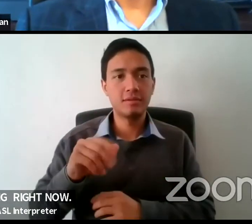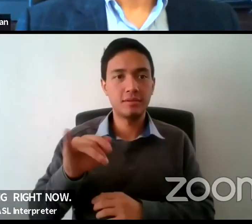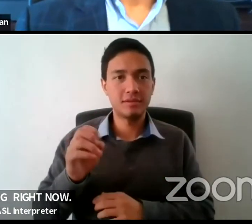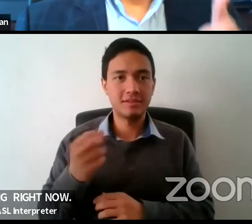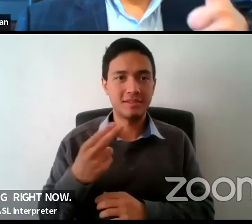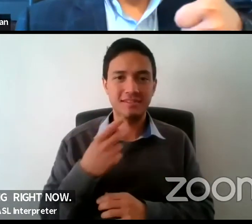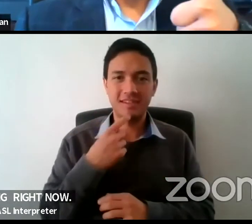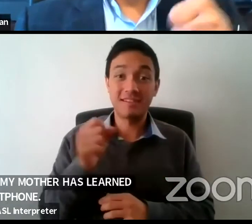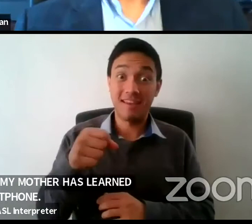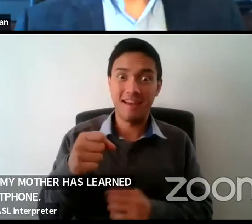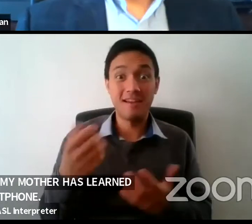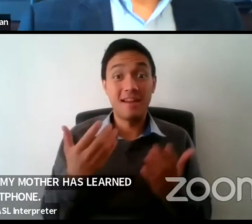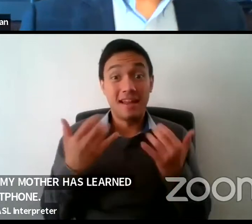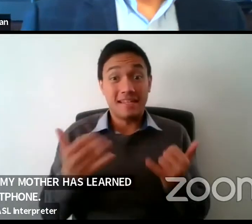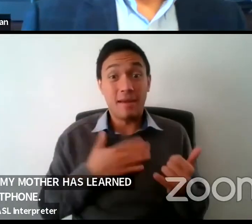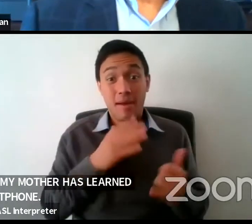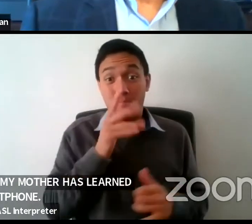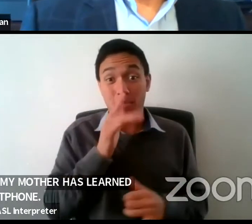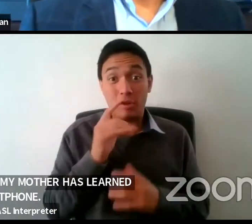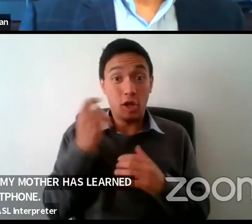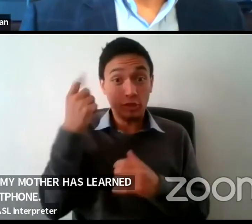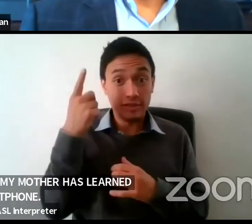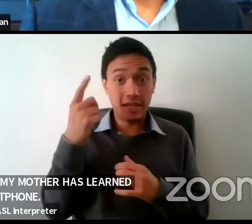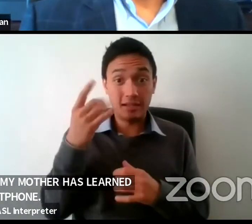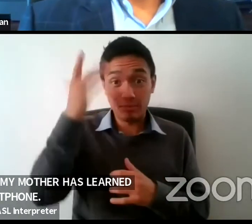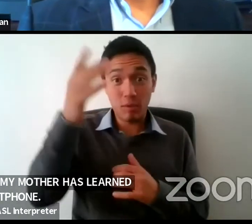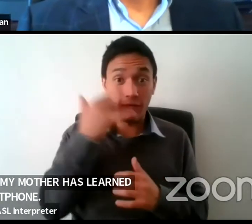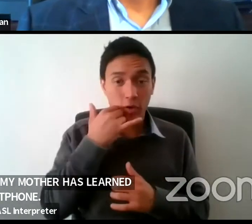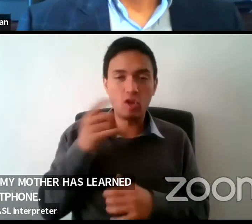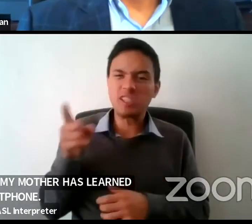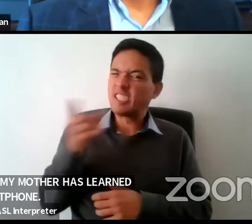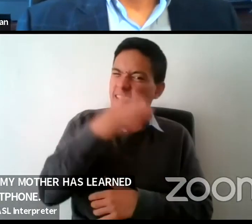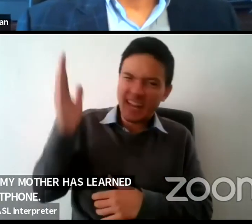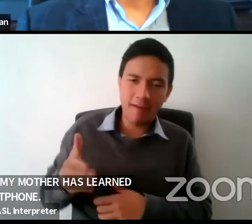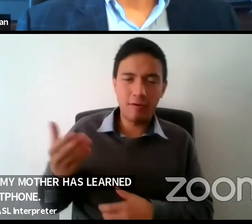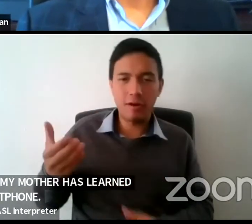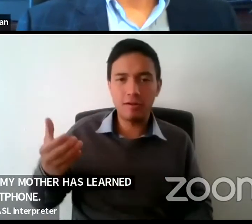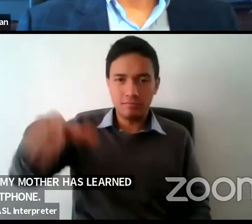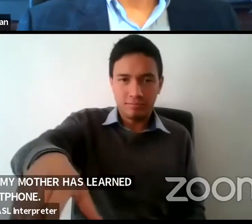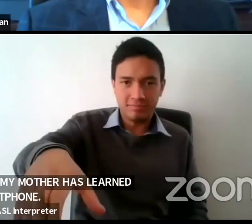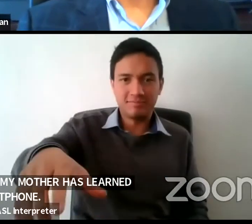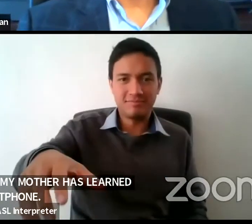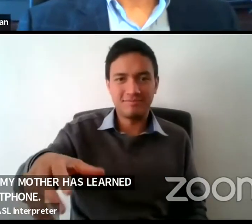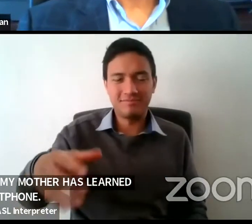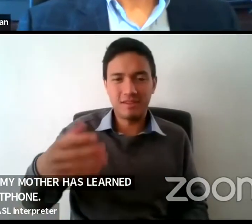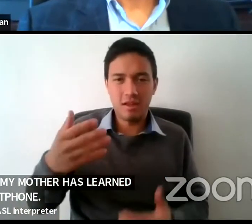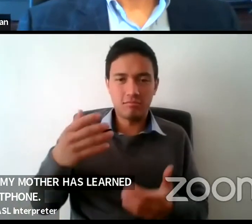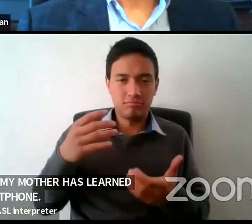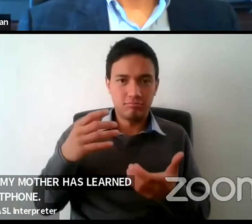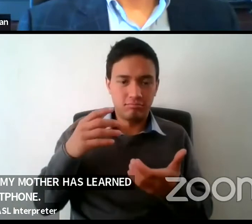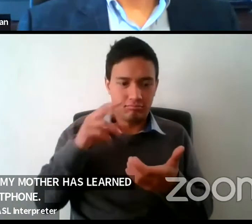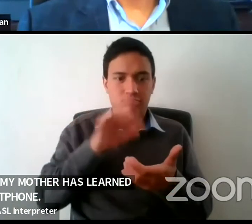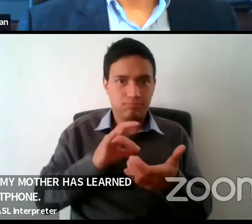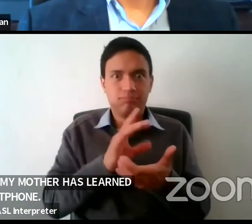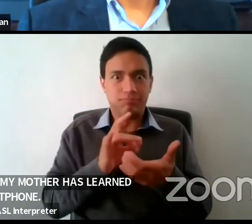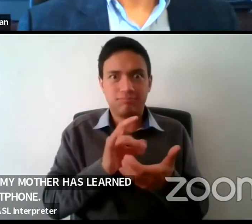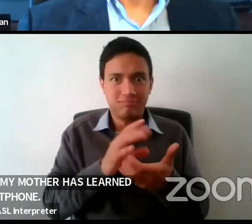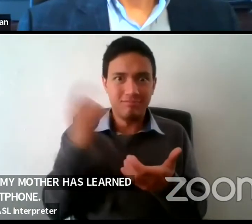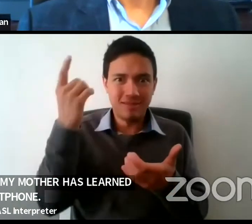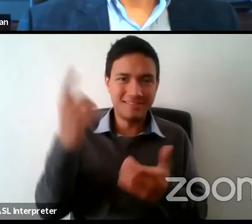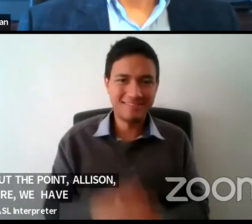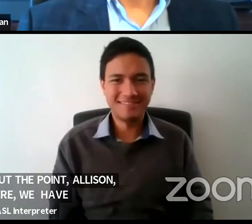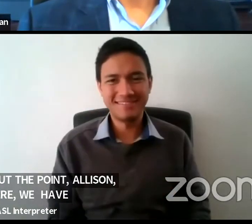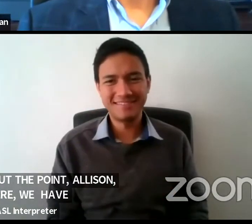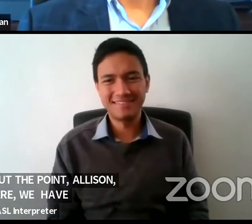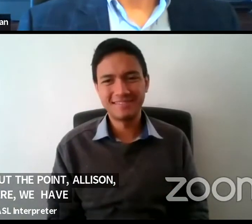off it, which is actually great. But your point, Alison, I think is is almost the summation here. And we only have 1 minute left, so I'll get you